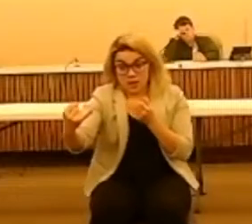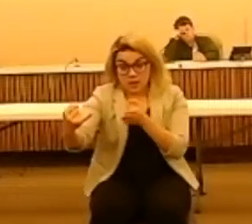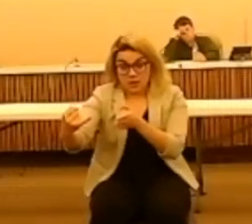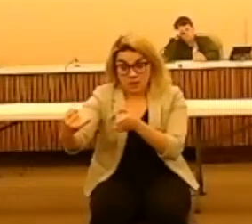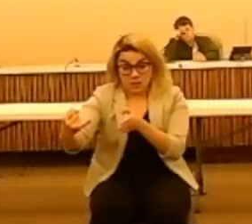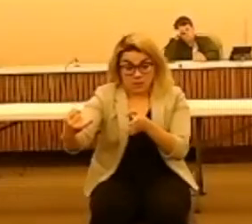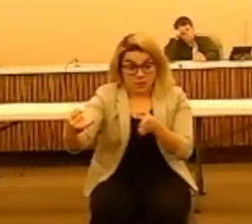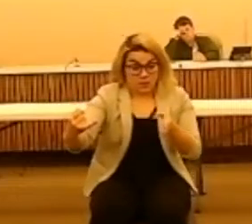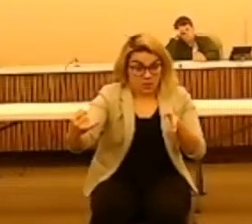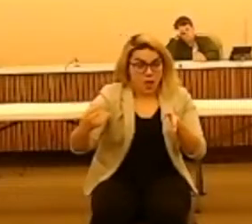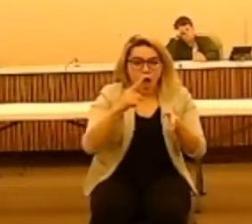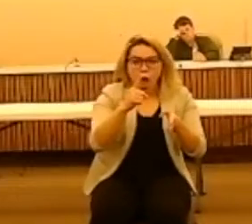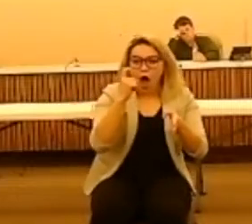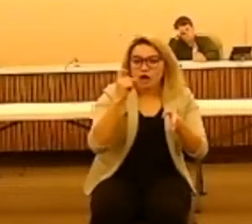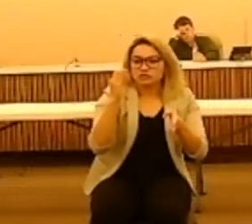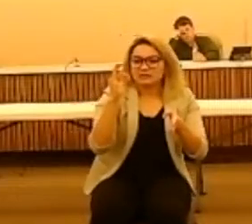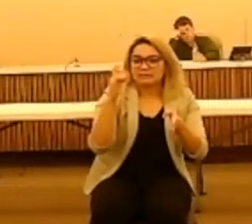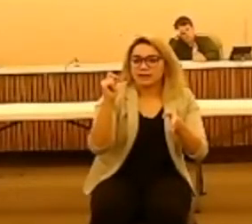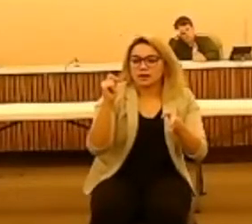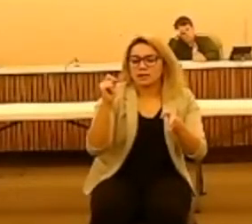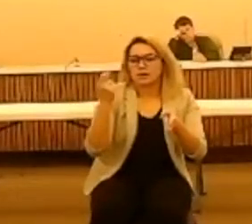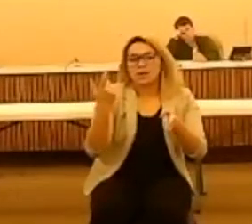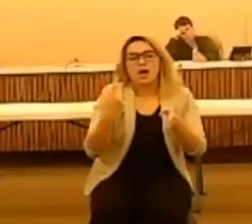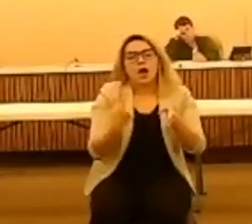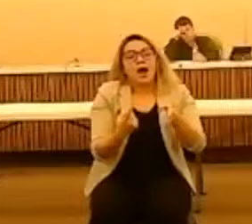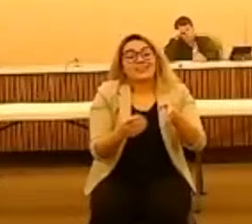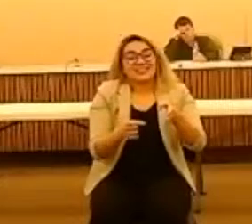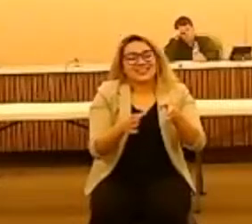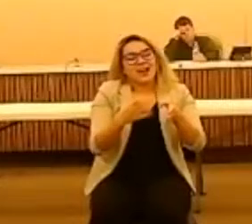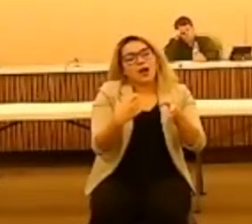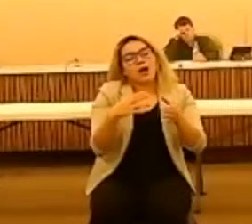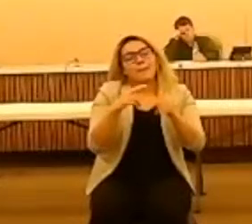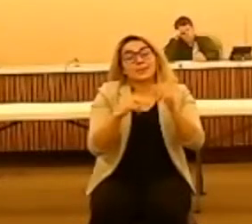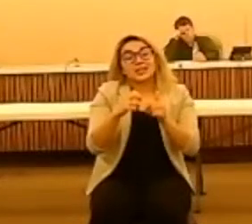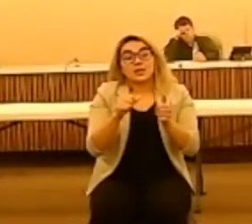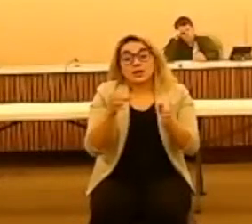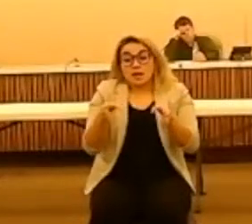one building corner is like 93 or something.